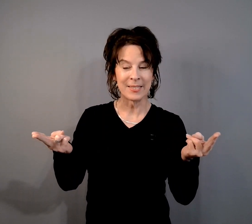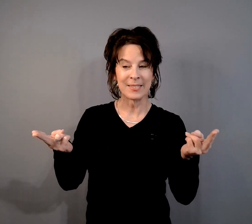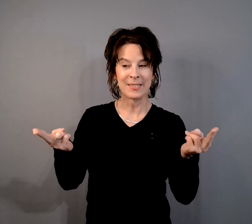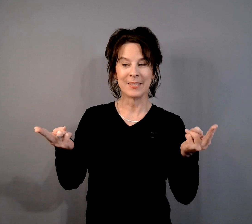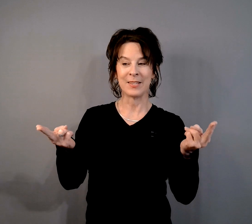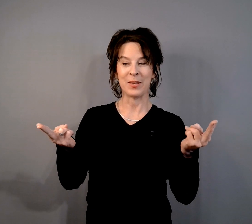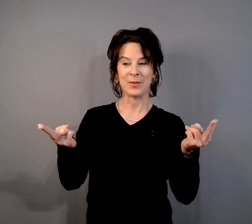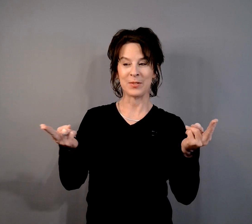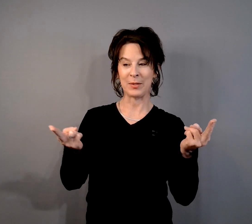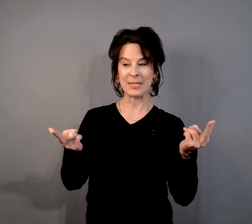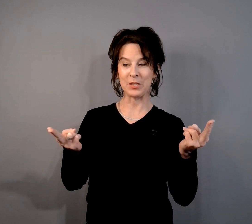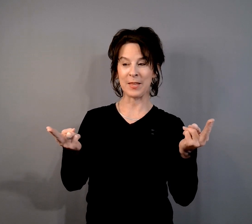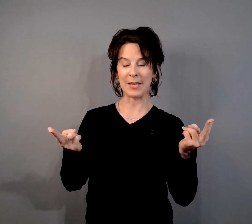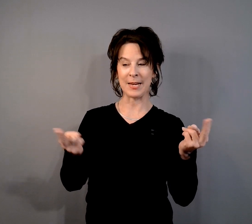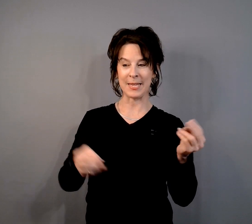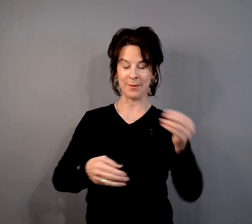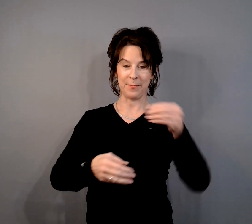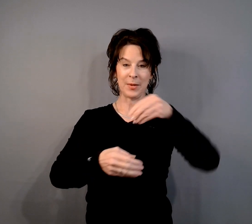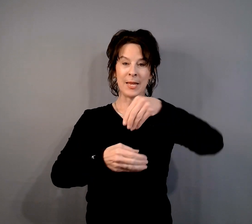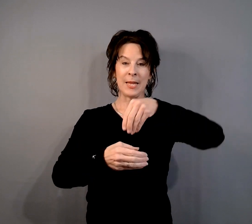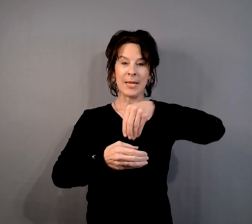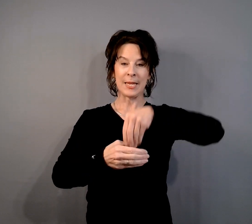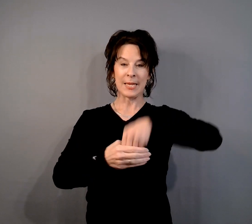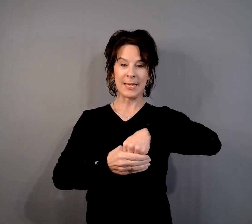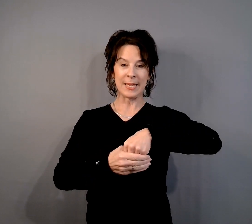Innocence. So let's do that line again. In